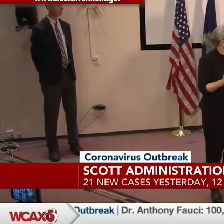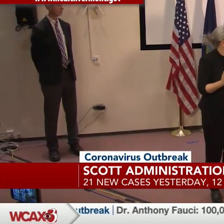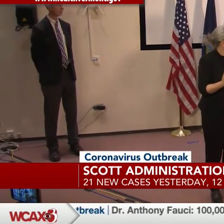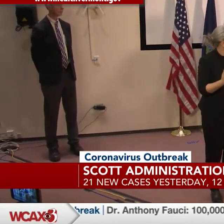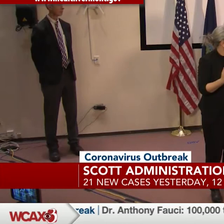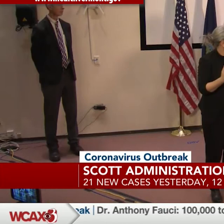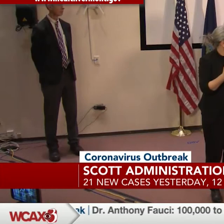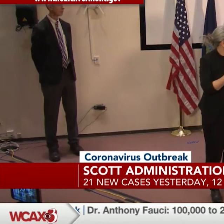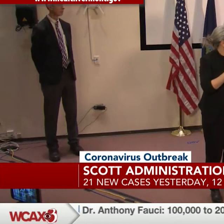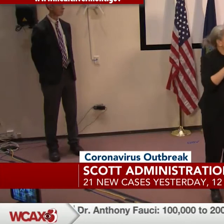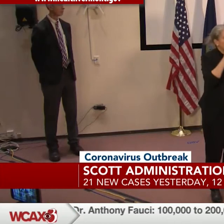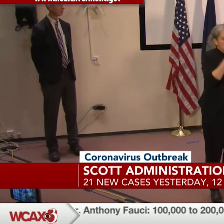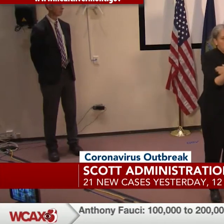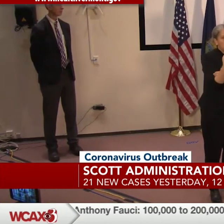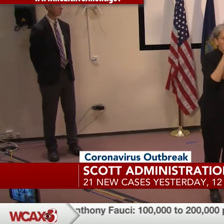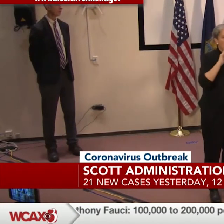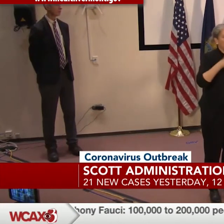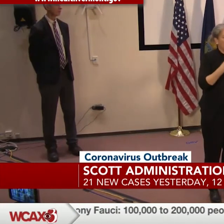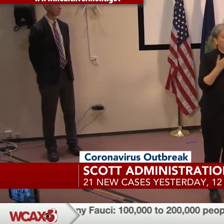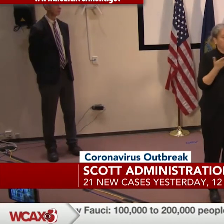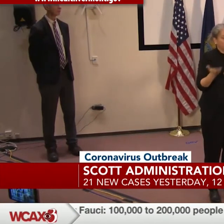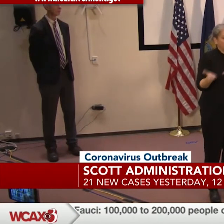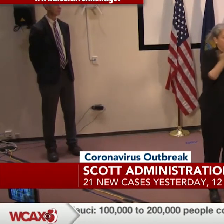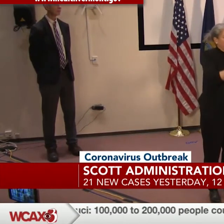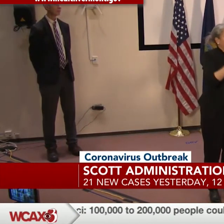believe. Tomorrow morning.